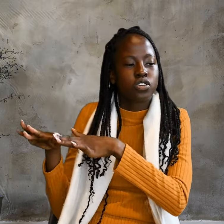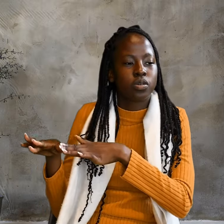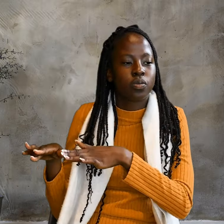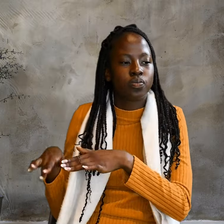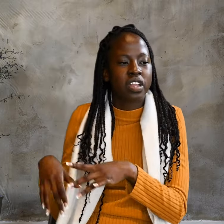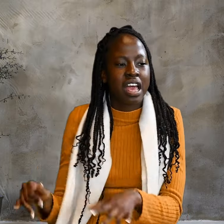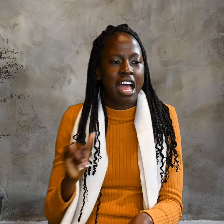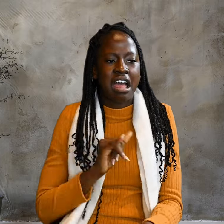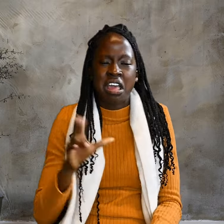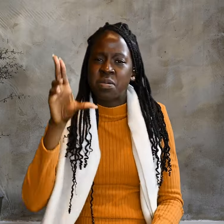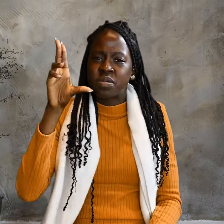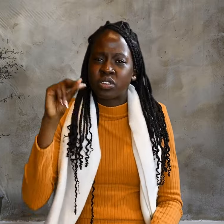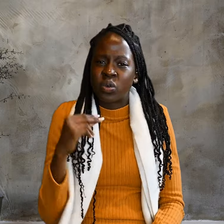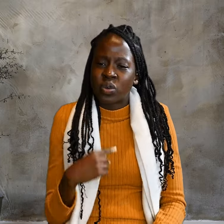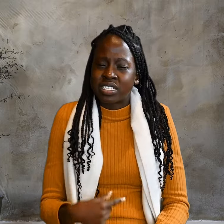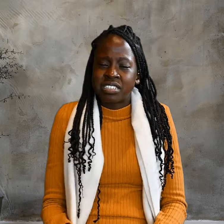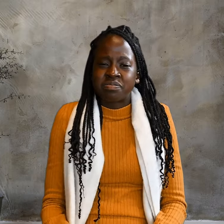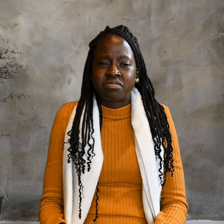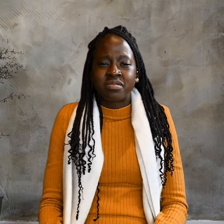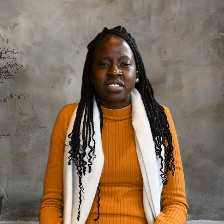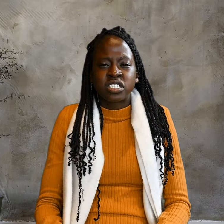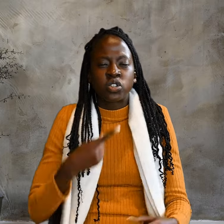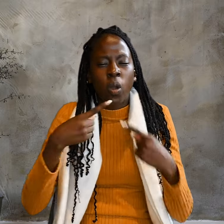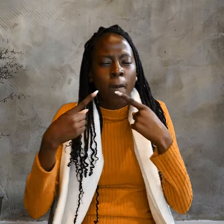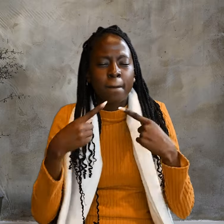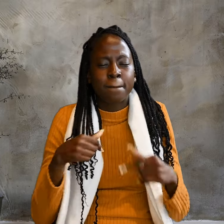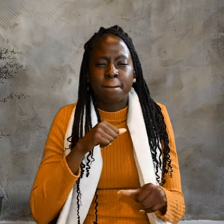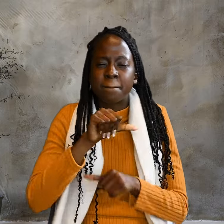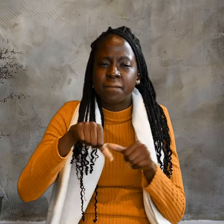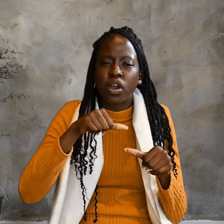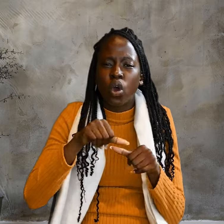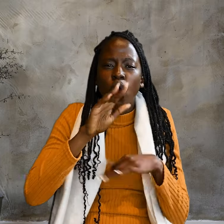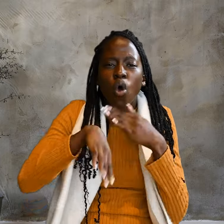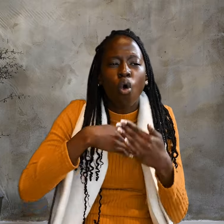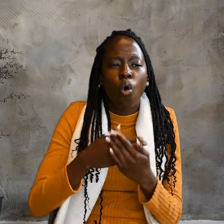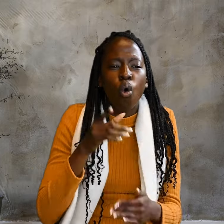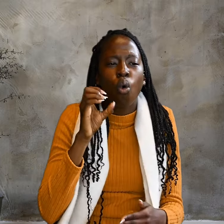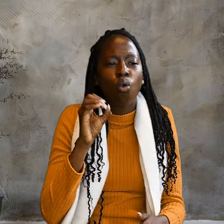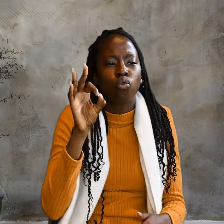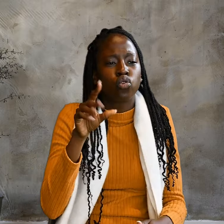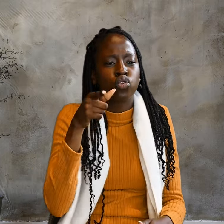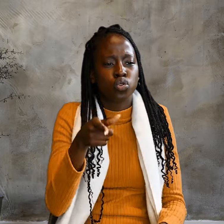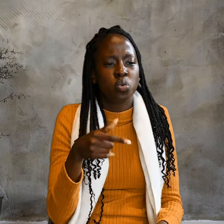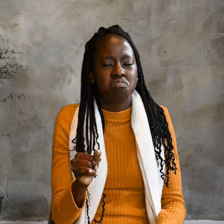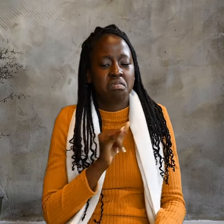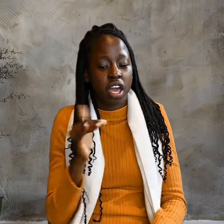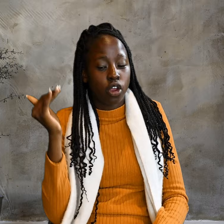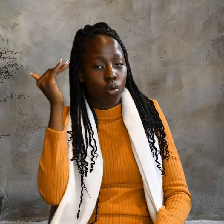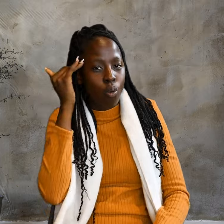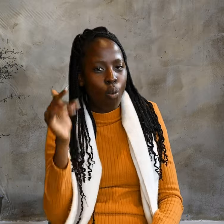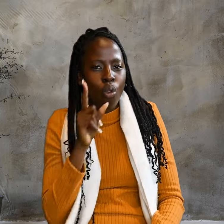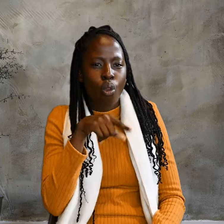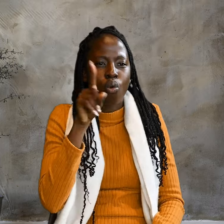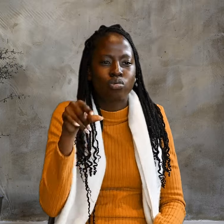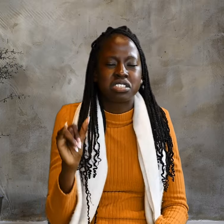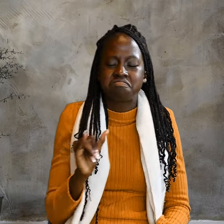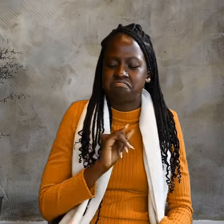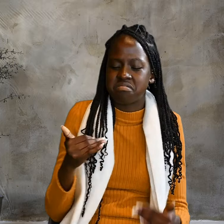"I am not referring to all of you. I know those I have chosen. But this is to